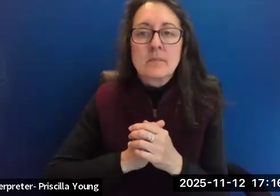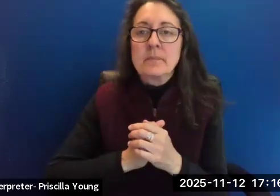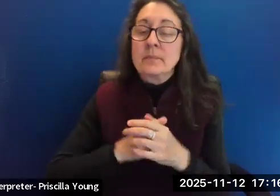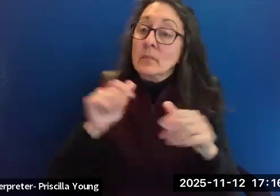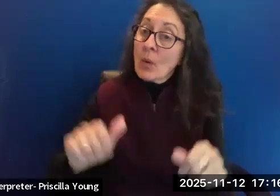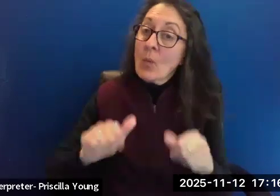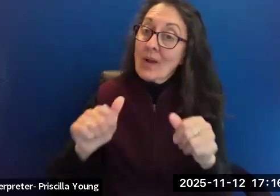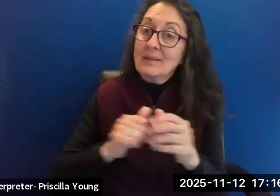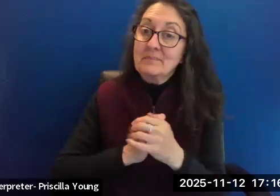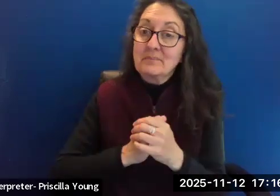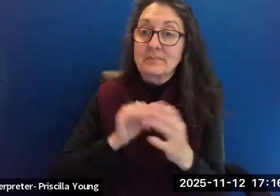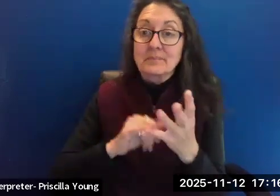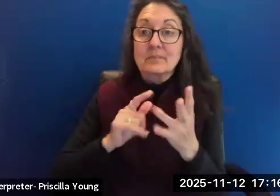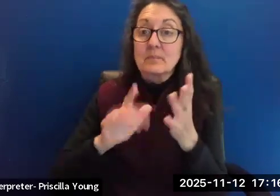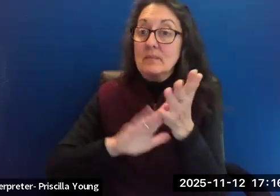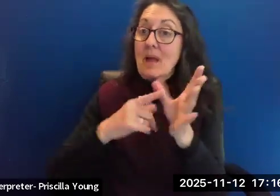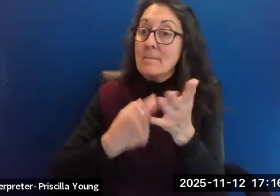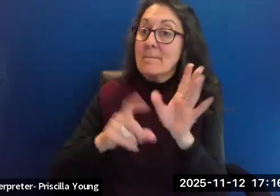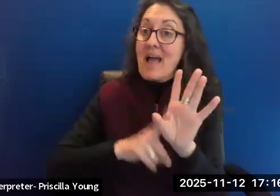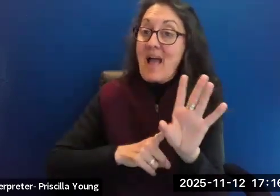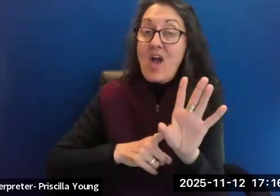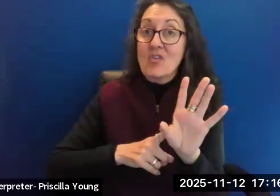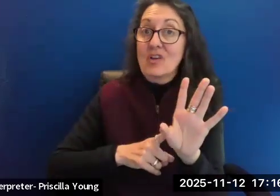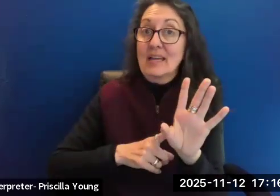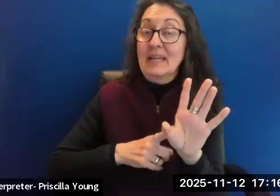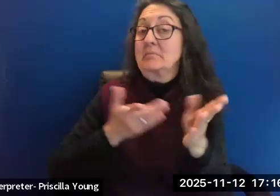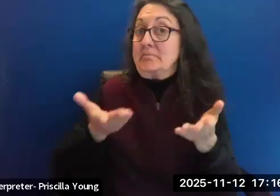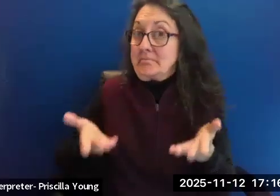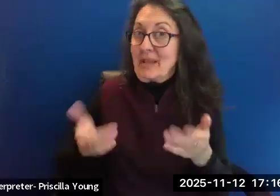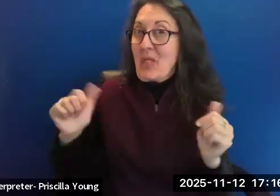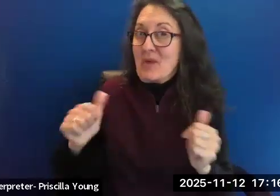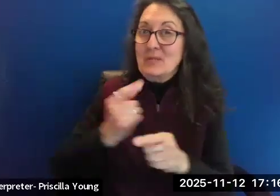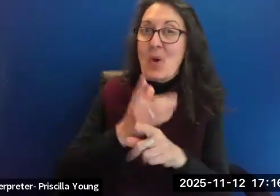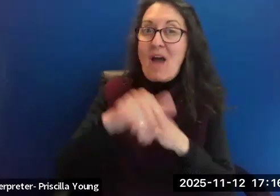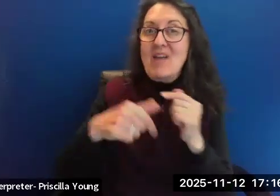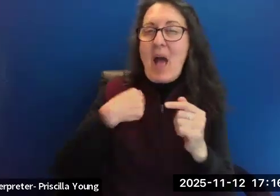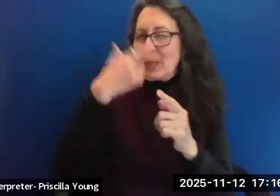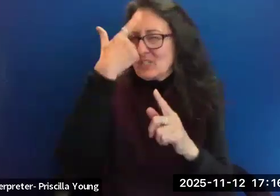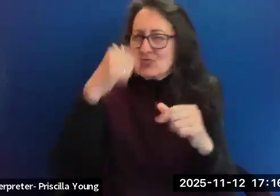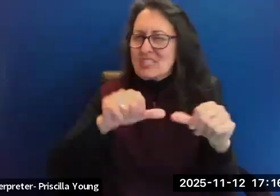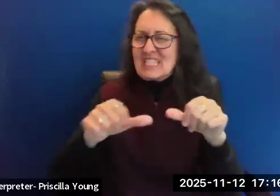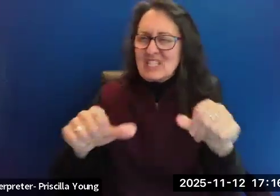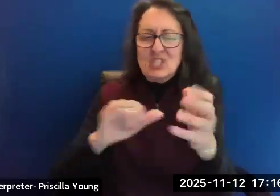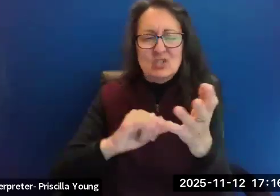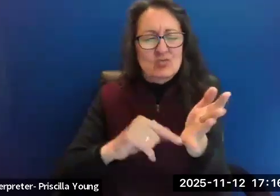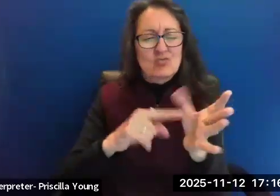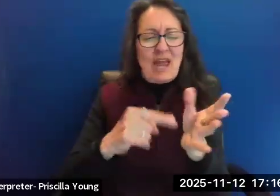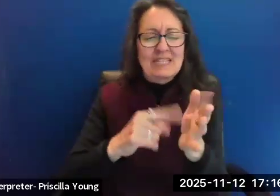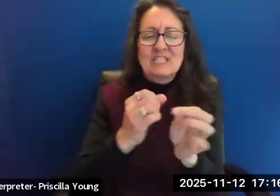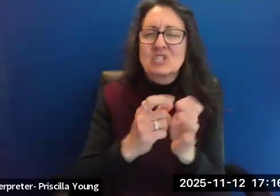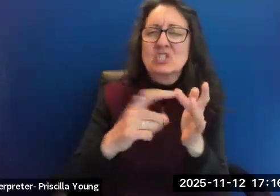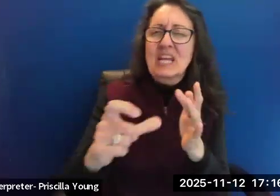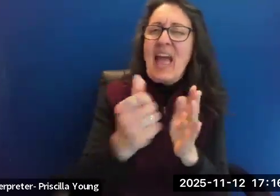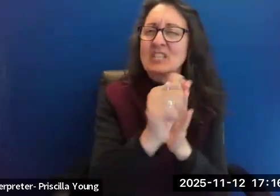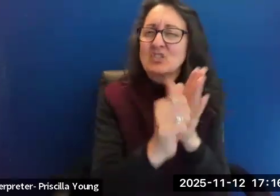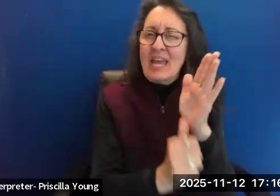Okay, so Mary's already spoken about our strategic agenda and guiding principles and